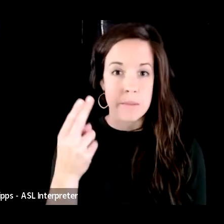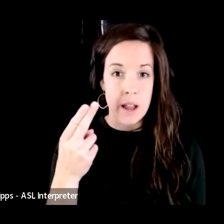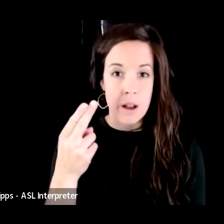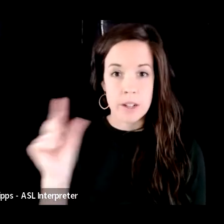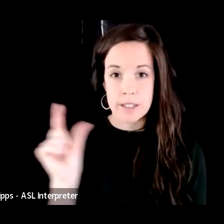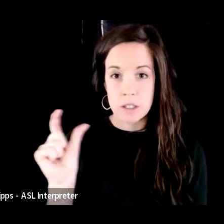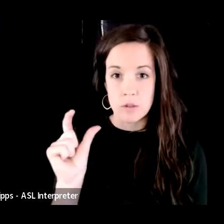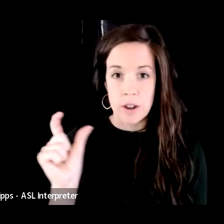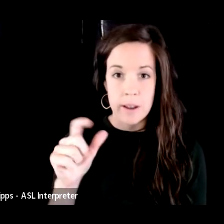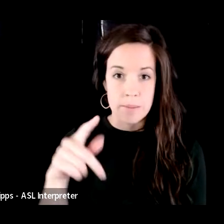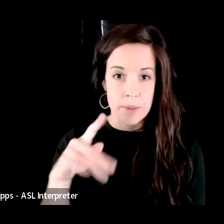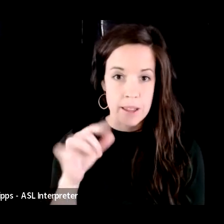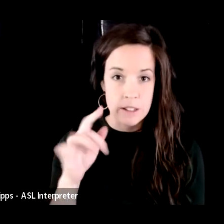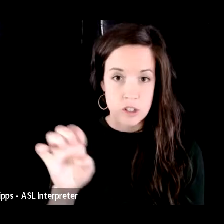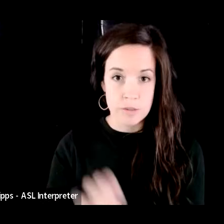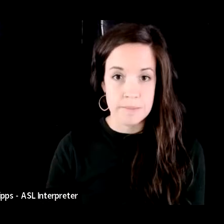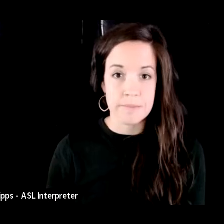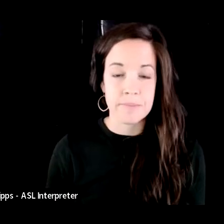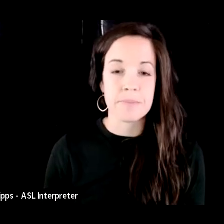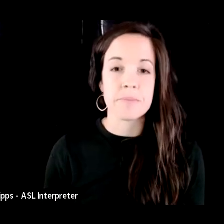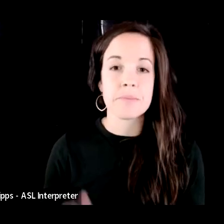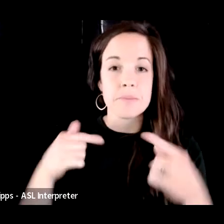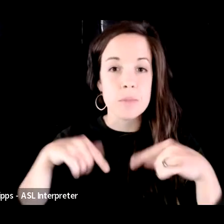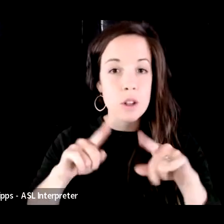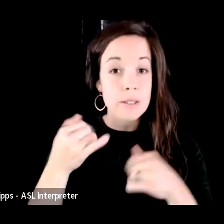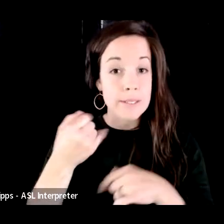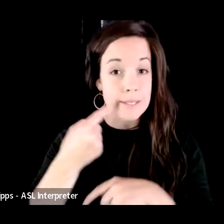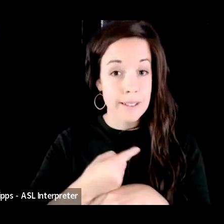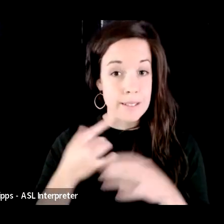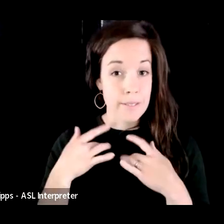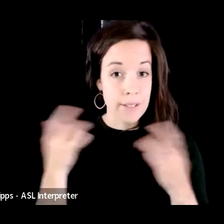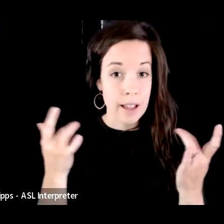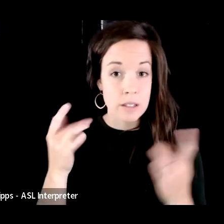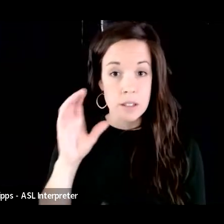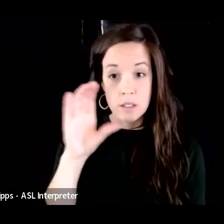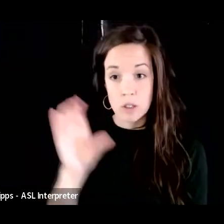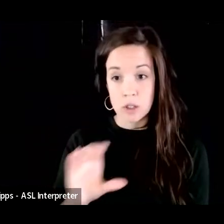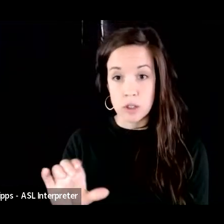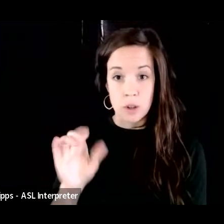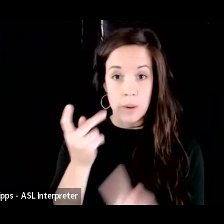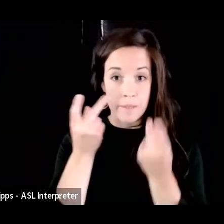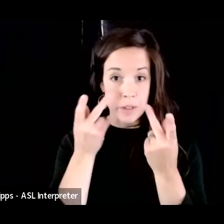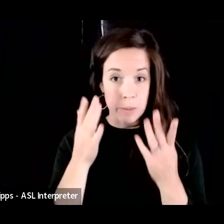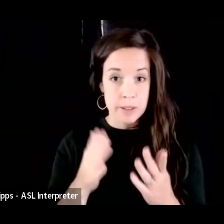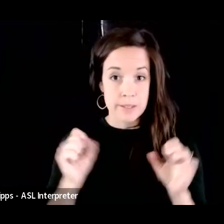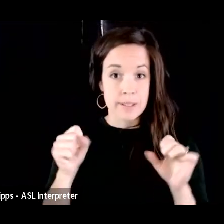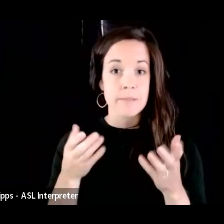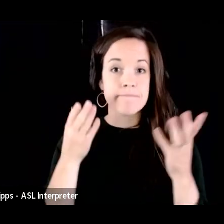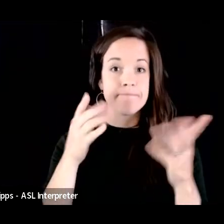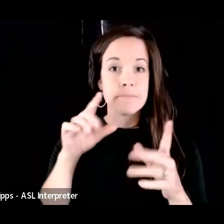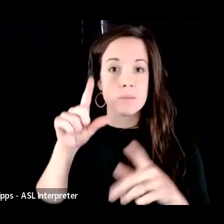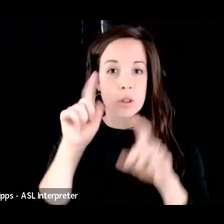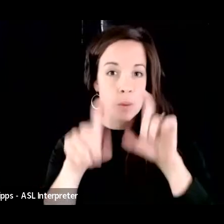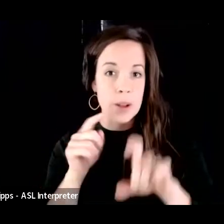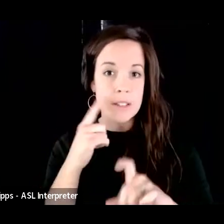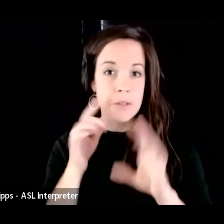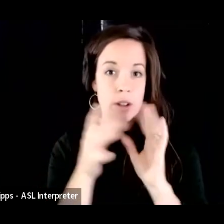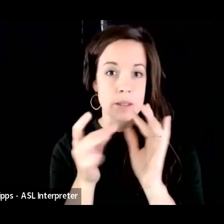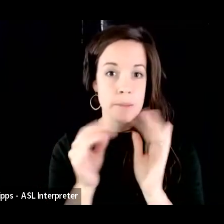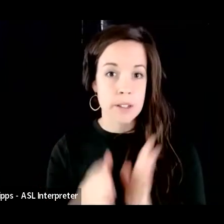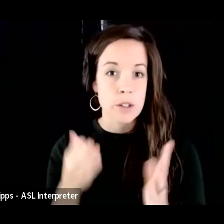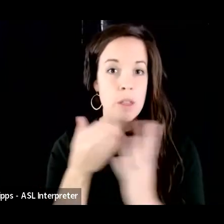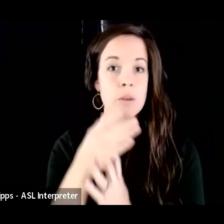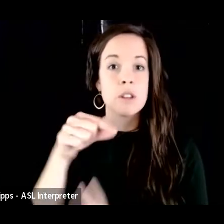page. During today's event, Zoom viewers can submit questions for our speaker via the